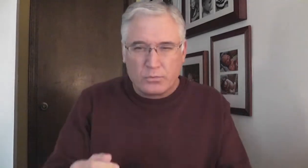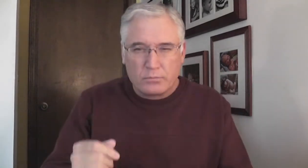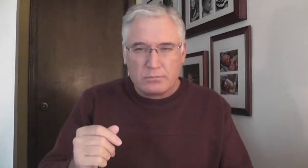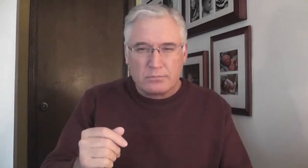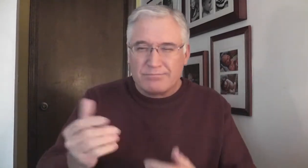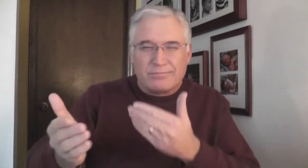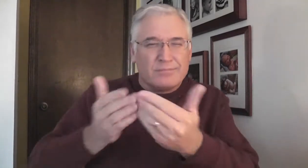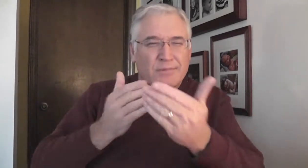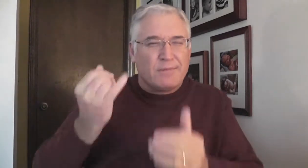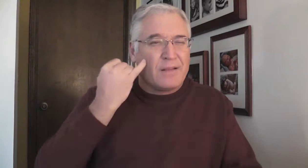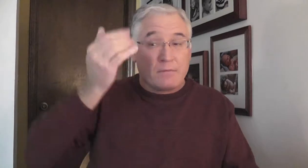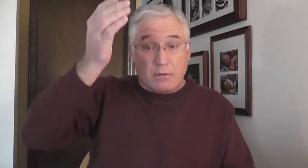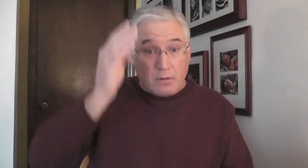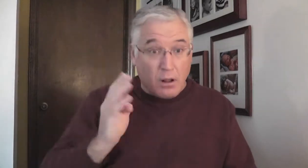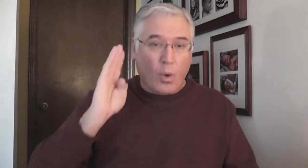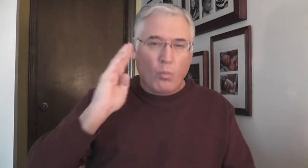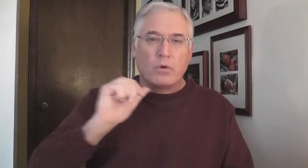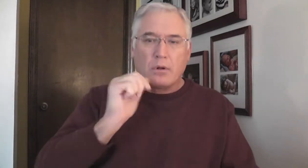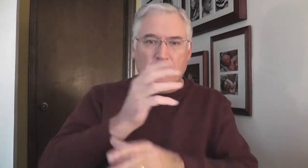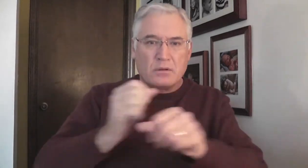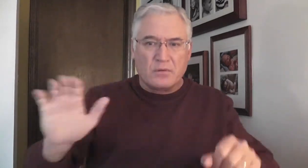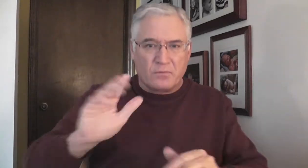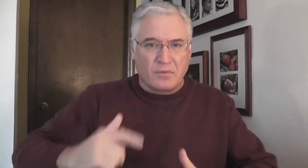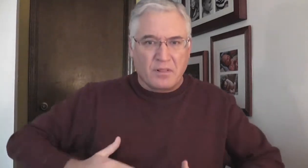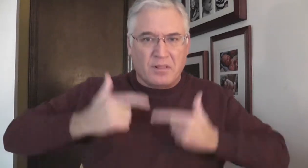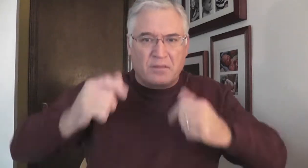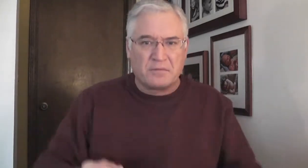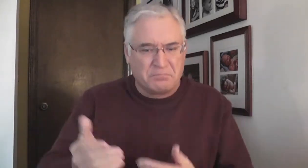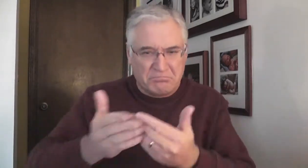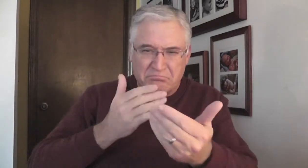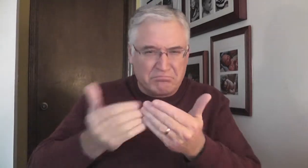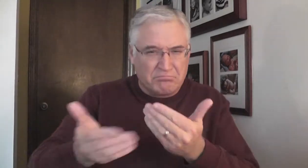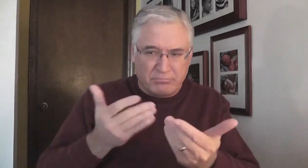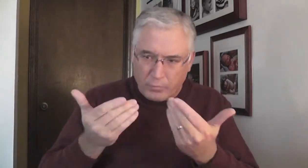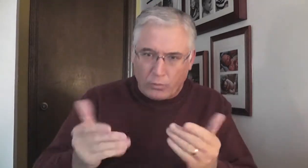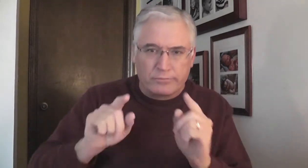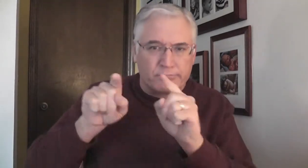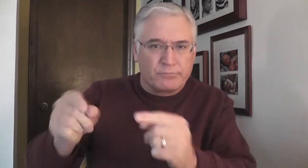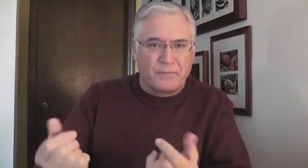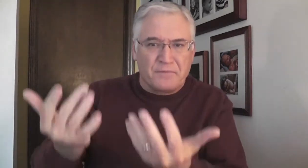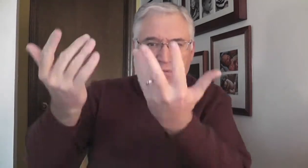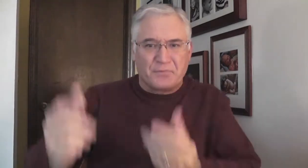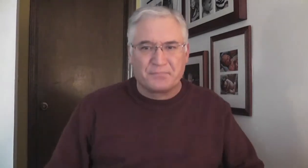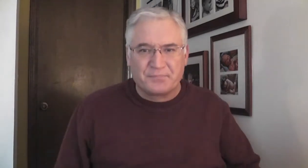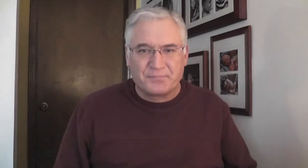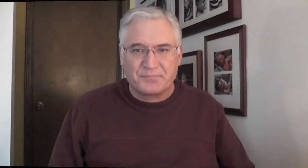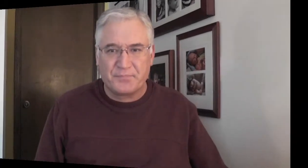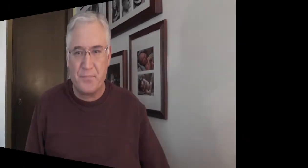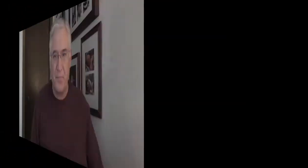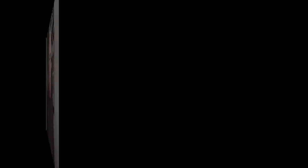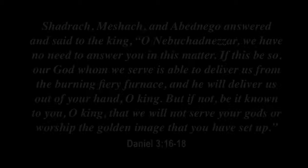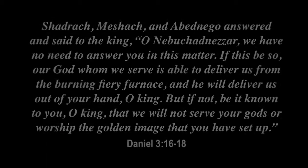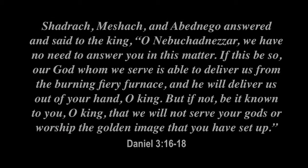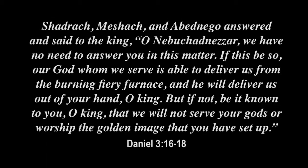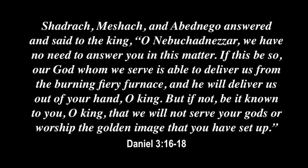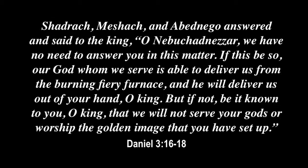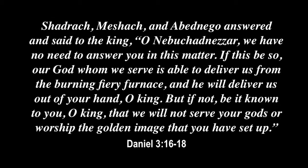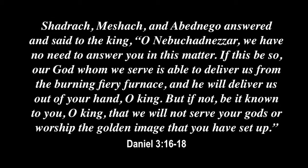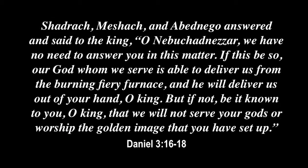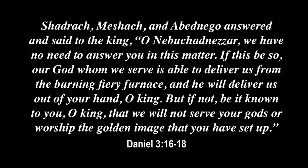go into this fire. Even if God was not going to save their lives, didn't matter, they were willing to go. Shadrach, Meshach,